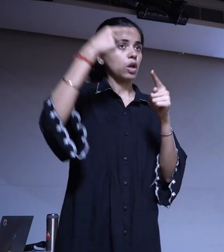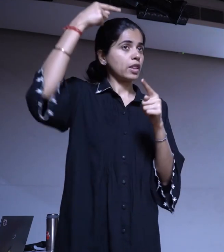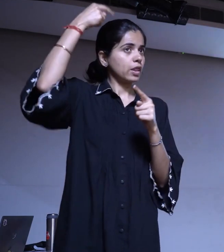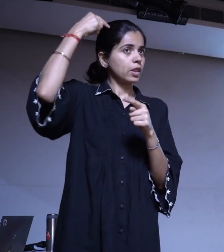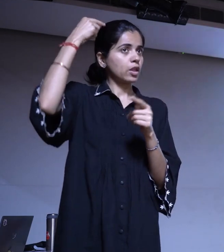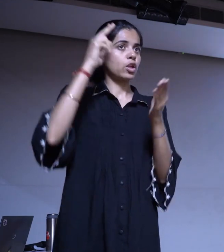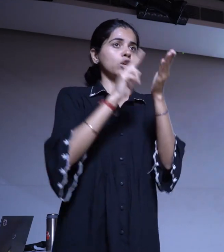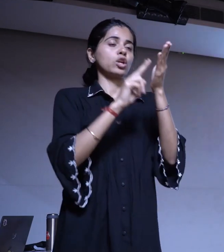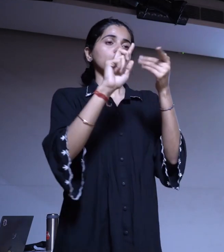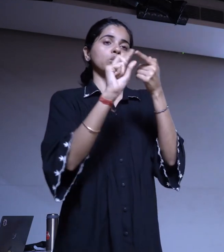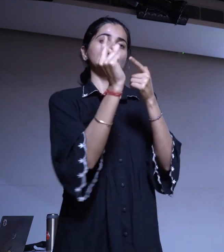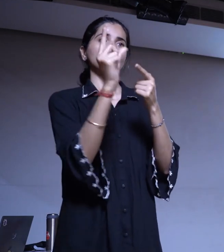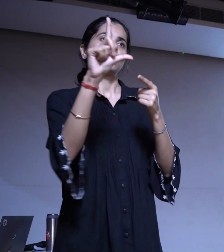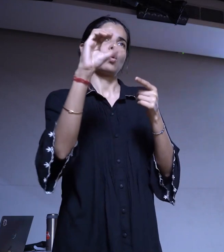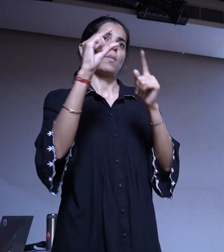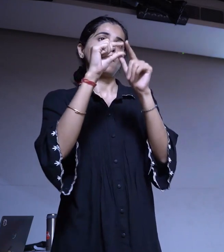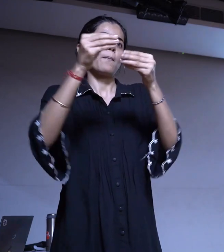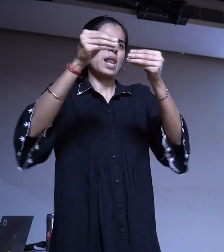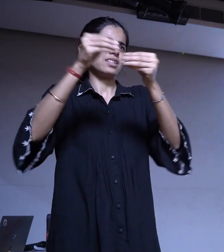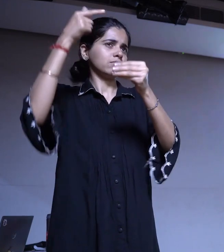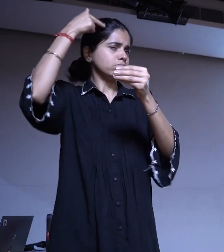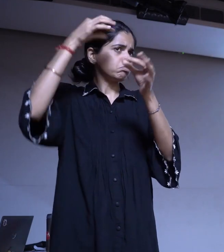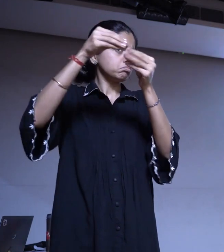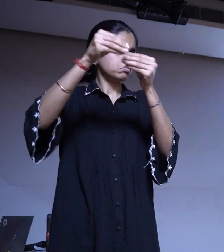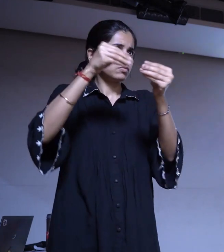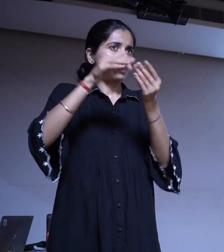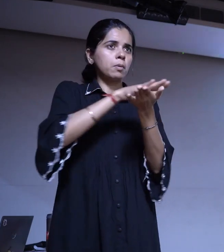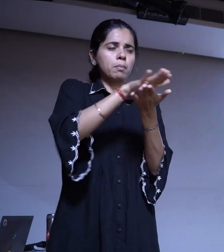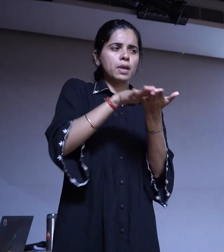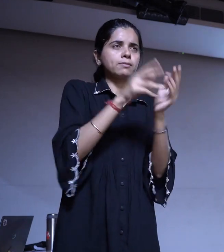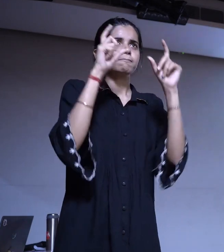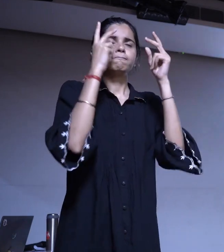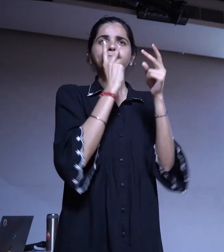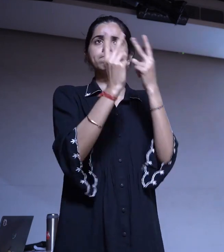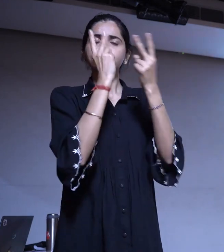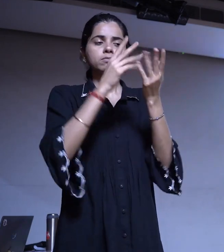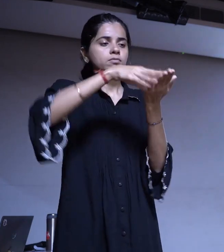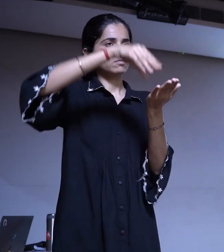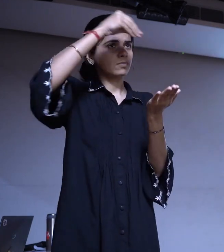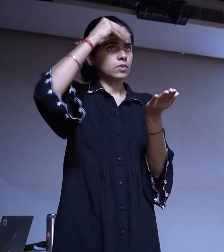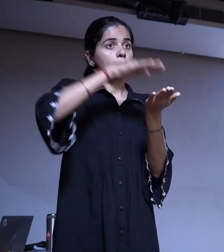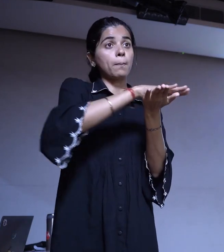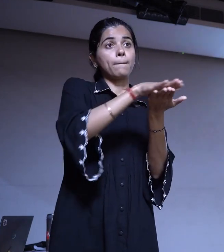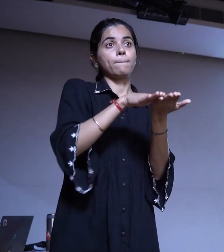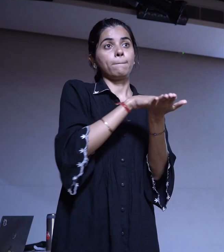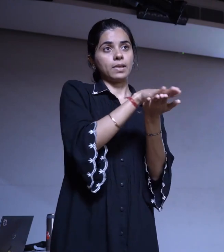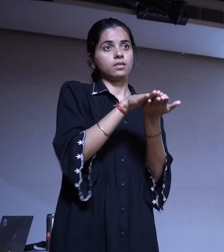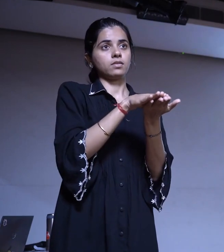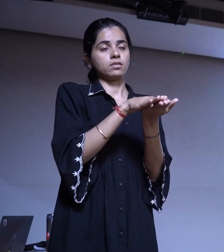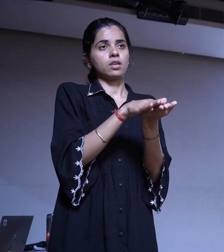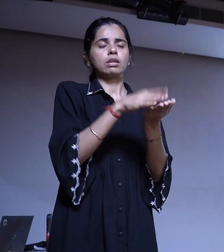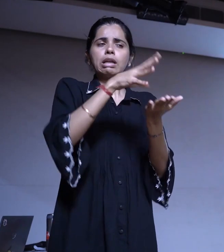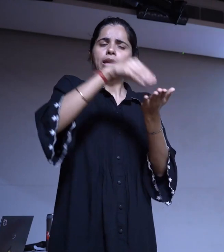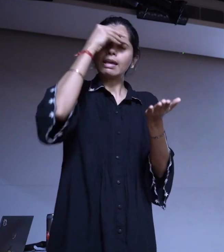neuroplasticity which means the brain can change based on learning that's the only basis on which any kind of